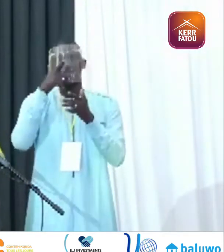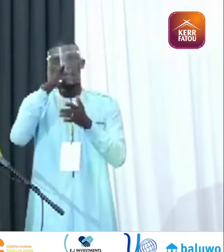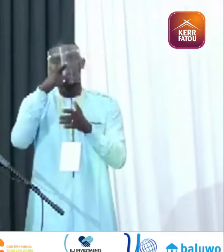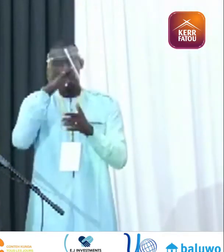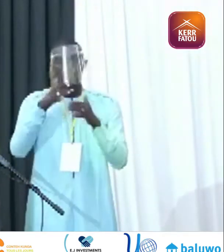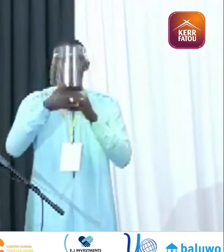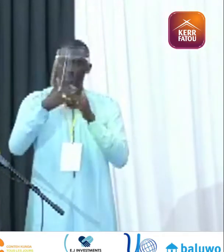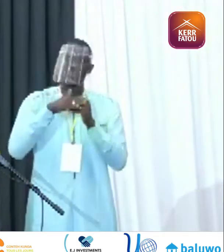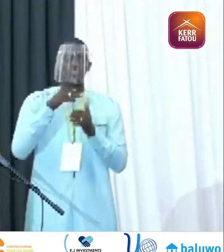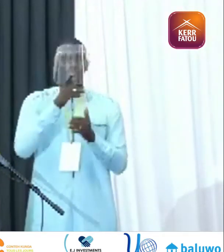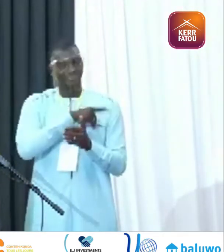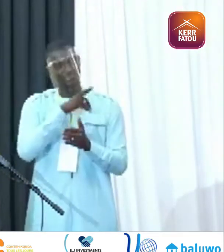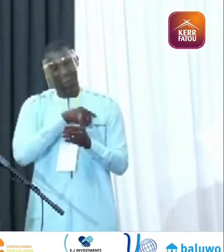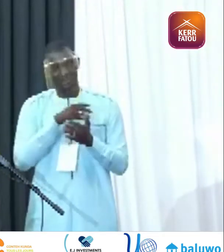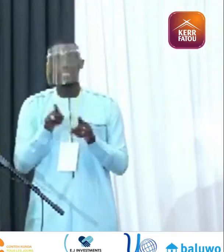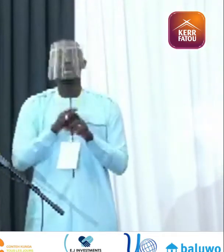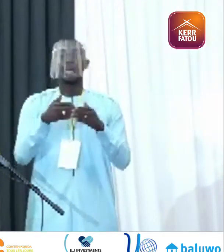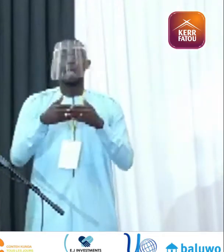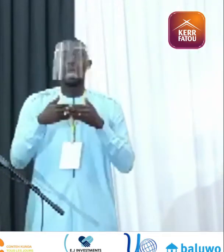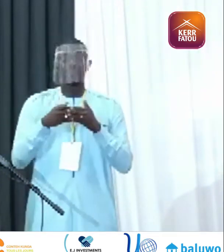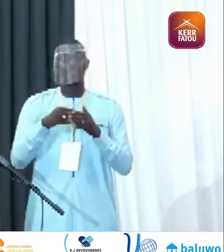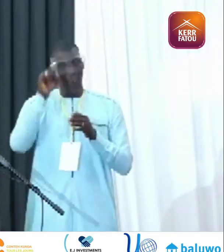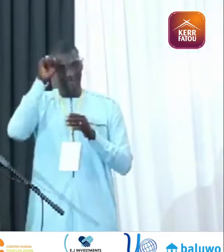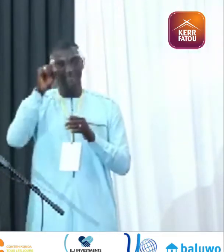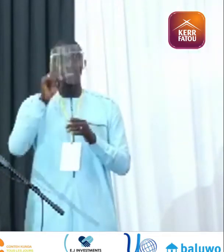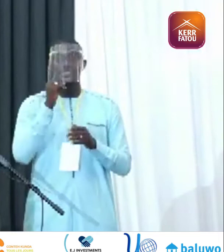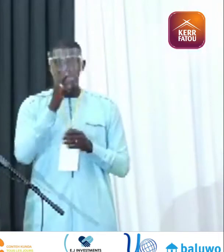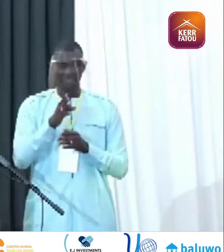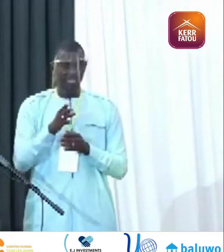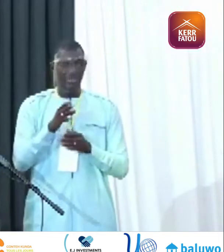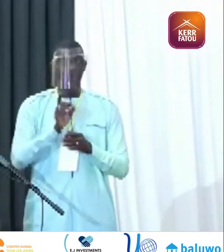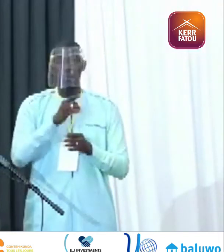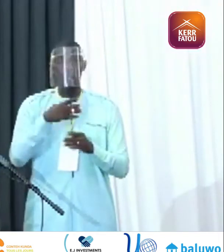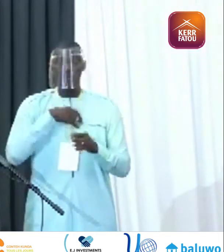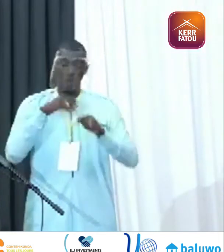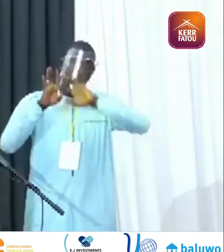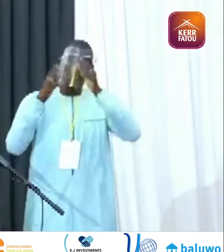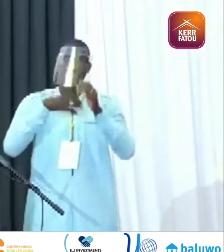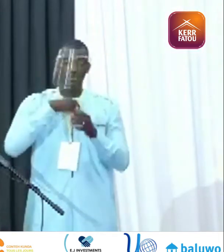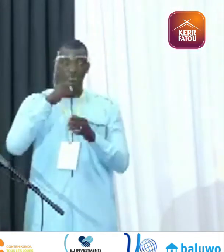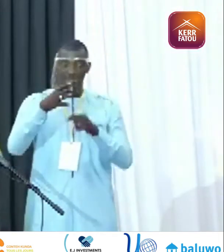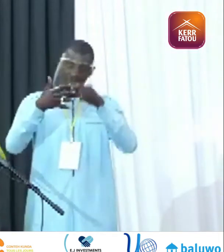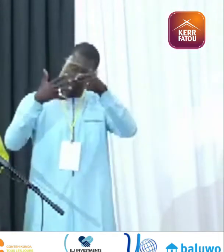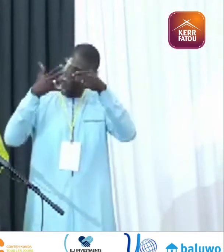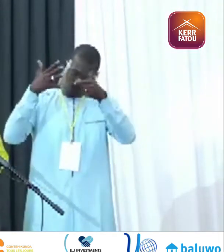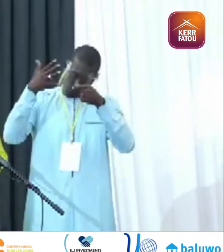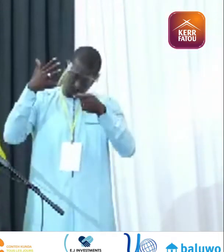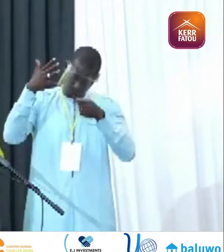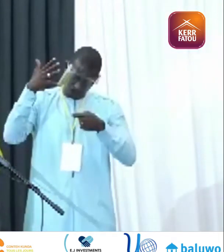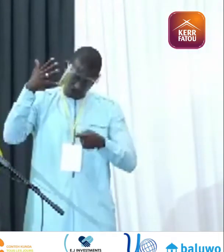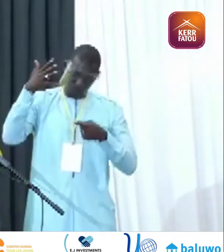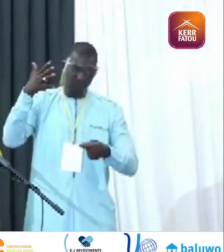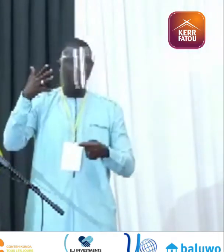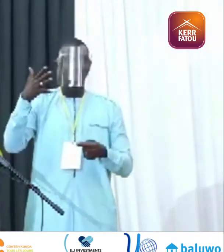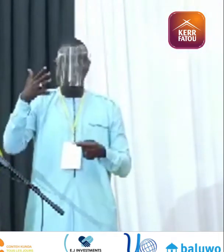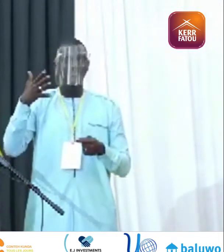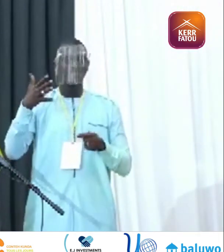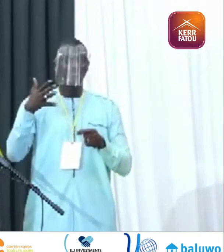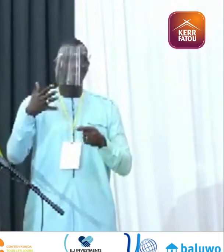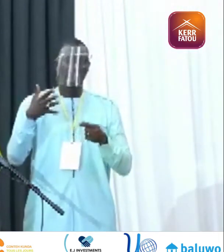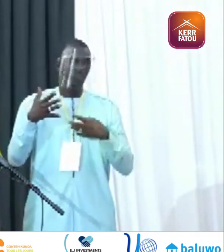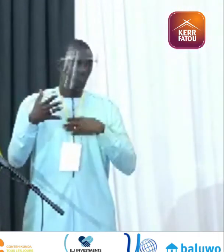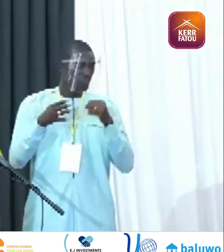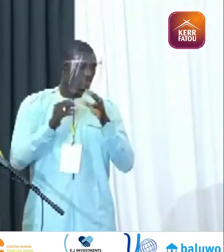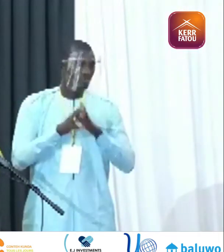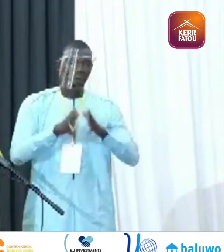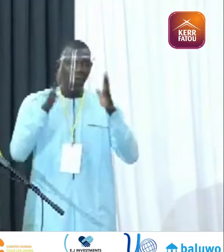acting national president nak waxna mune mom li bëggona wax sax waxuko ndax gambia yeb ñoo fi tok dafa